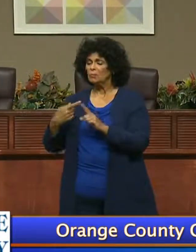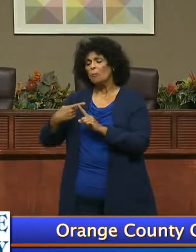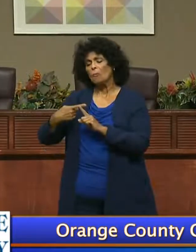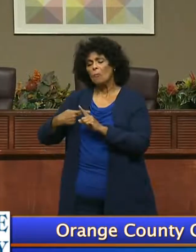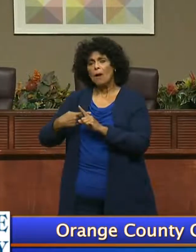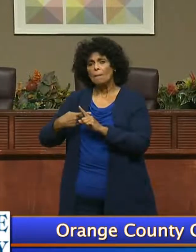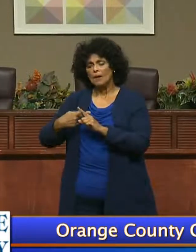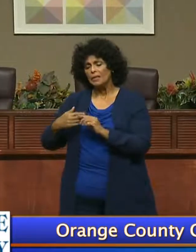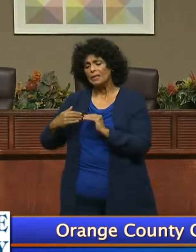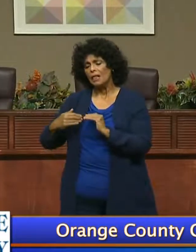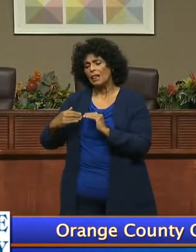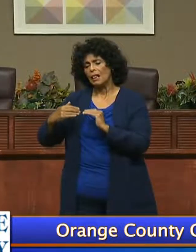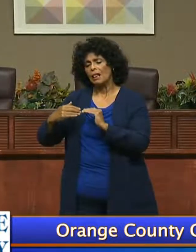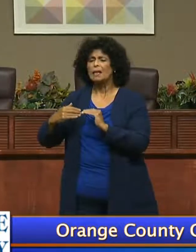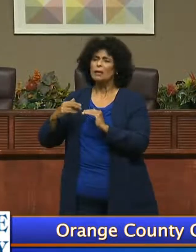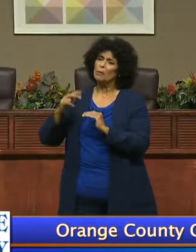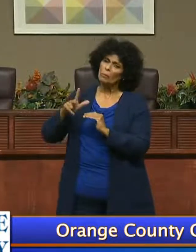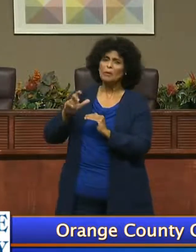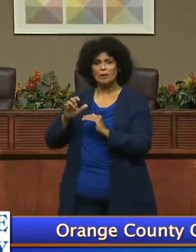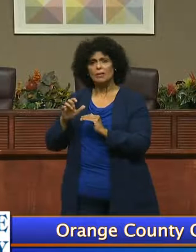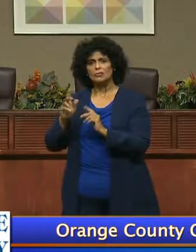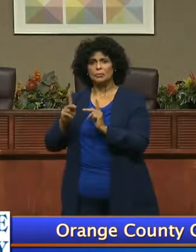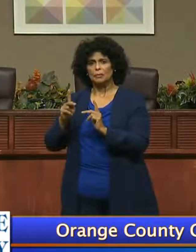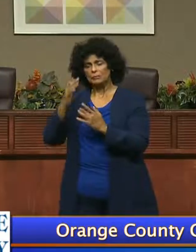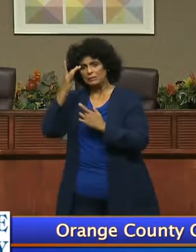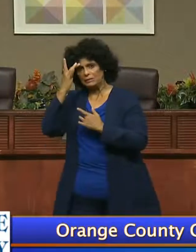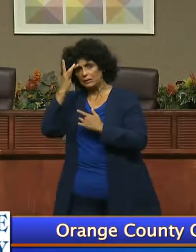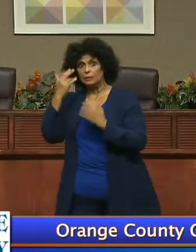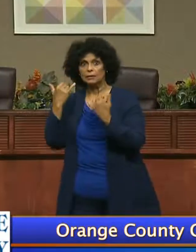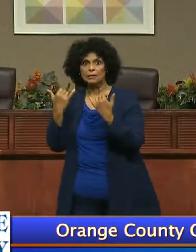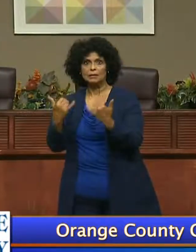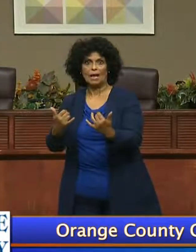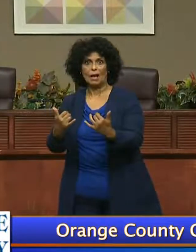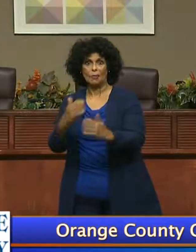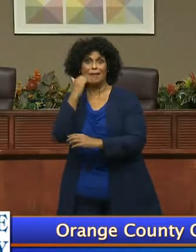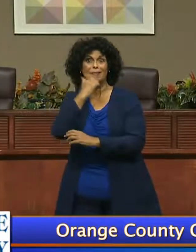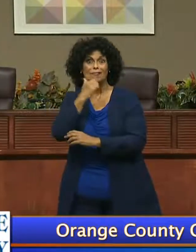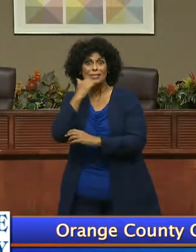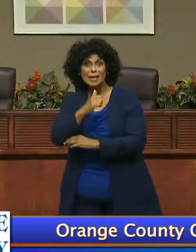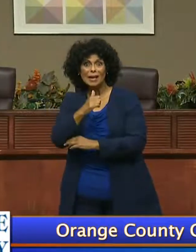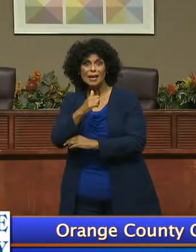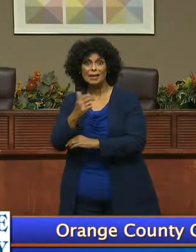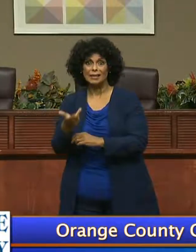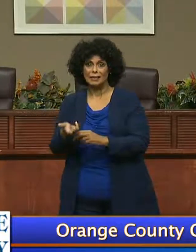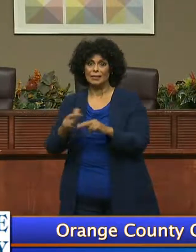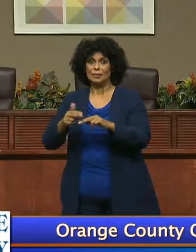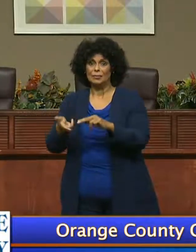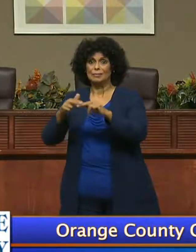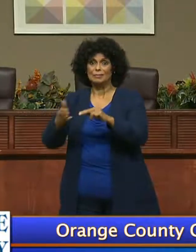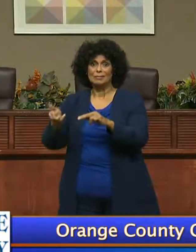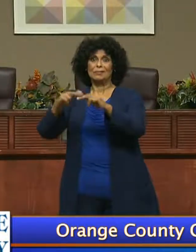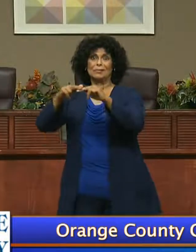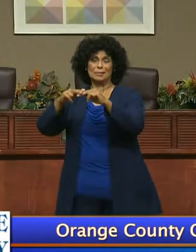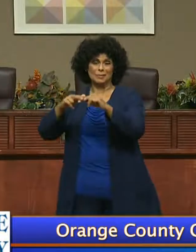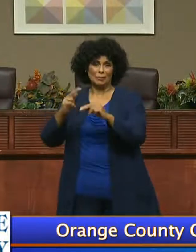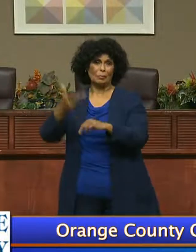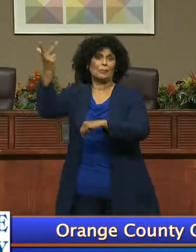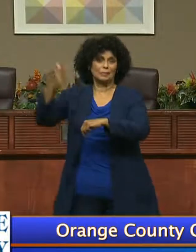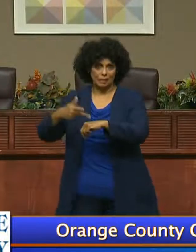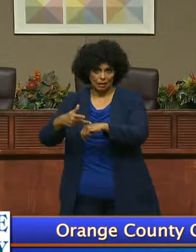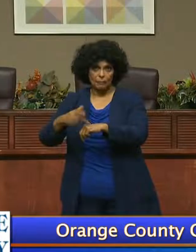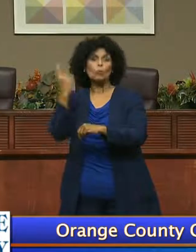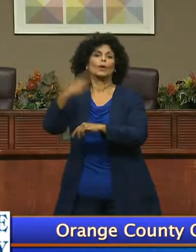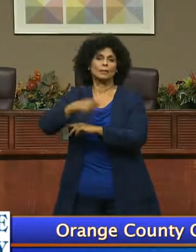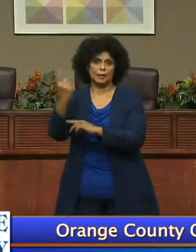to 300 plus cases, and now we are seeing triple-digit increases every day. Yesterday, we saw an increase